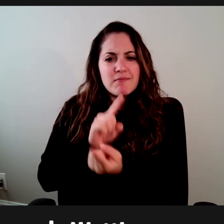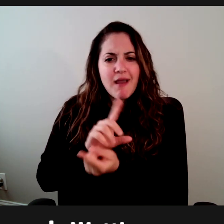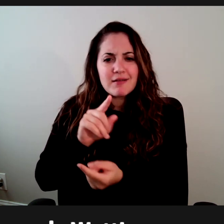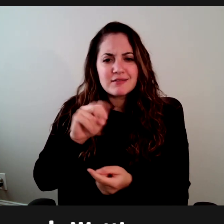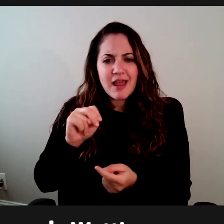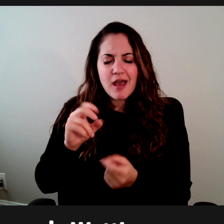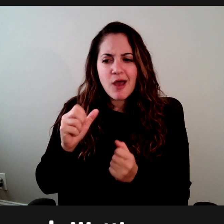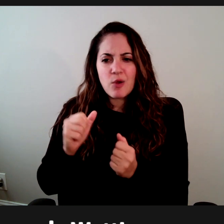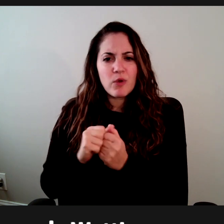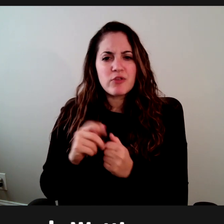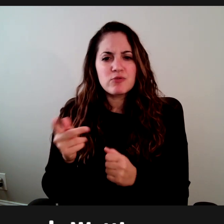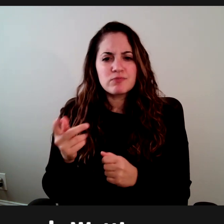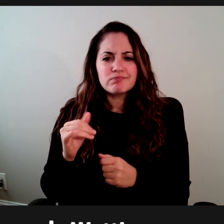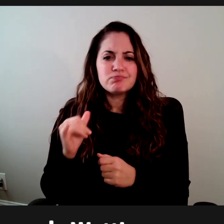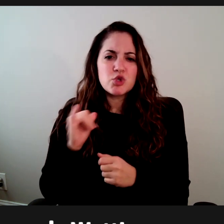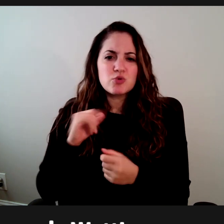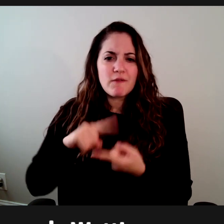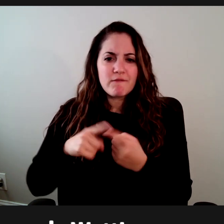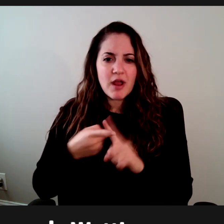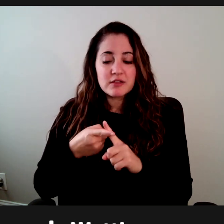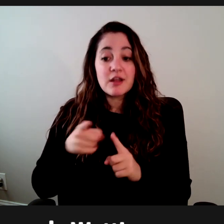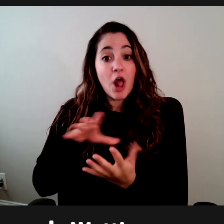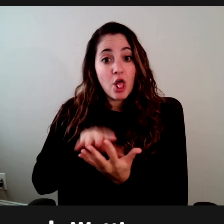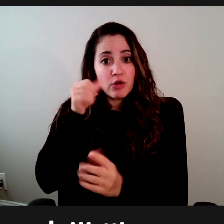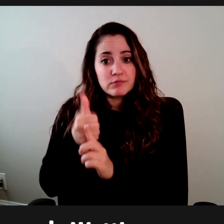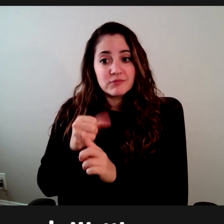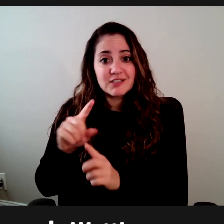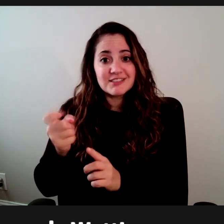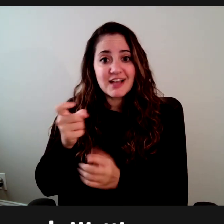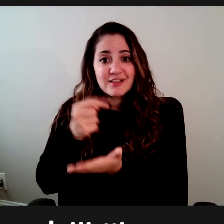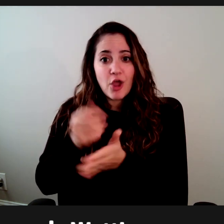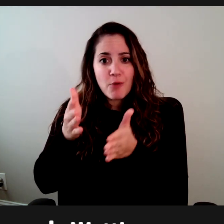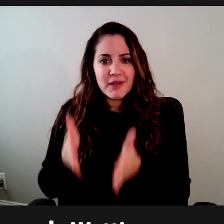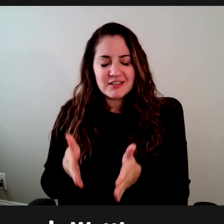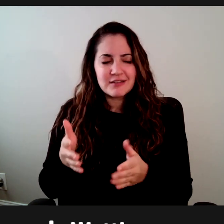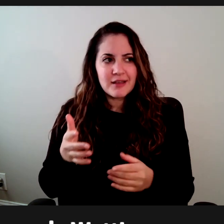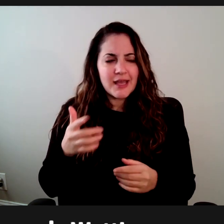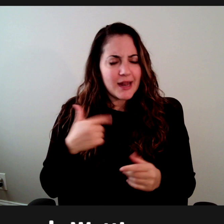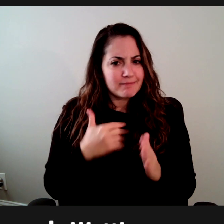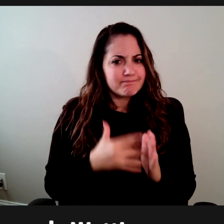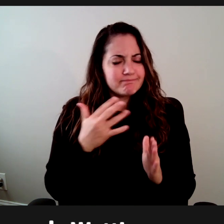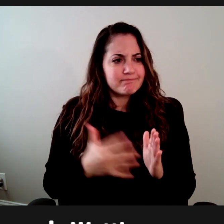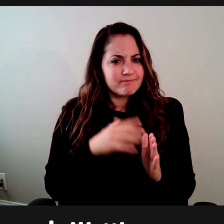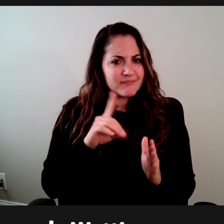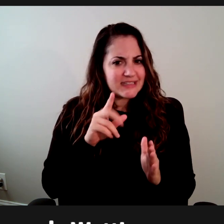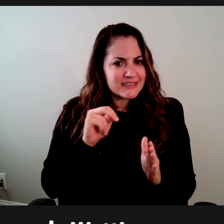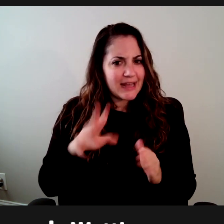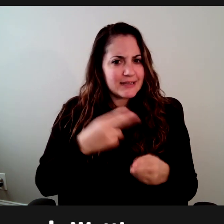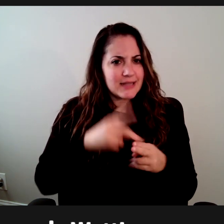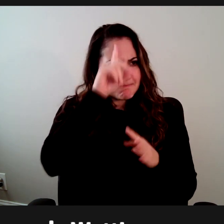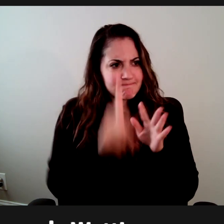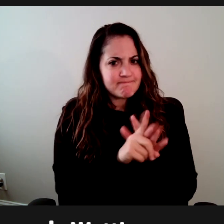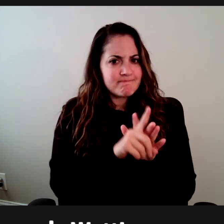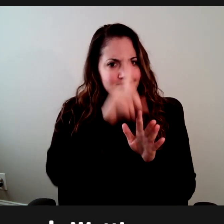Dan, through mutual friends, and found out that he was a sex therapist. And after that, he just kept coming to mind. Like it was like